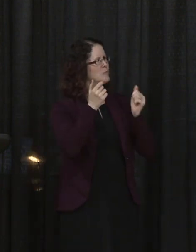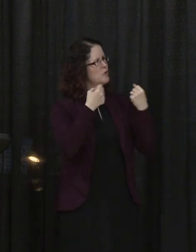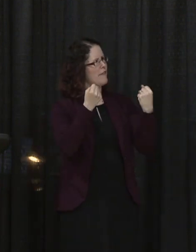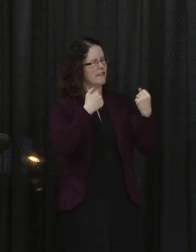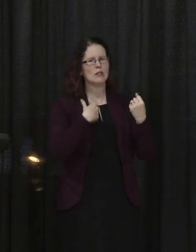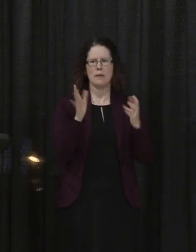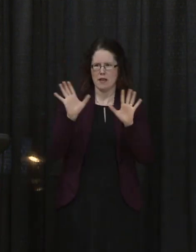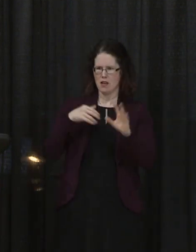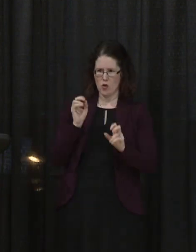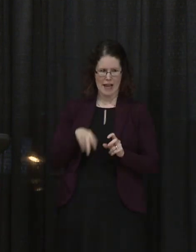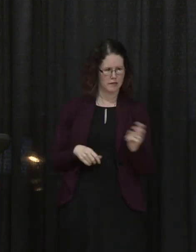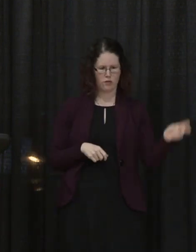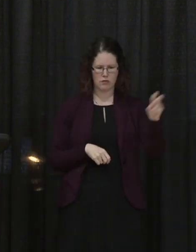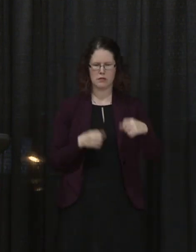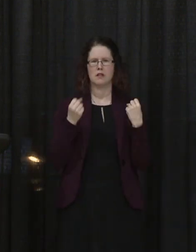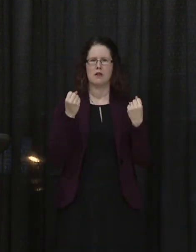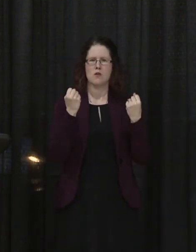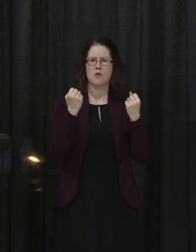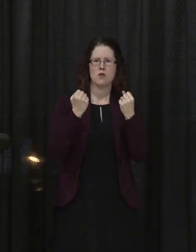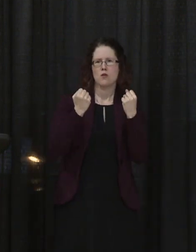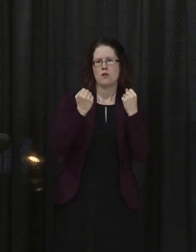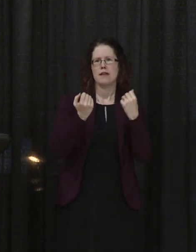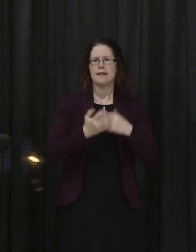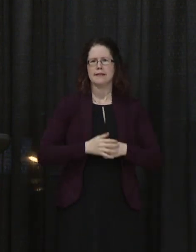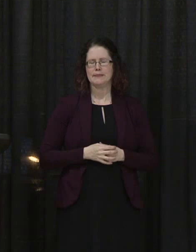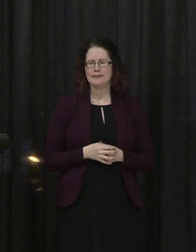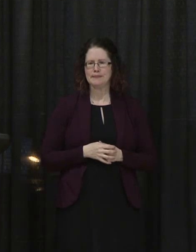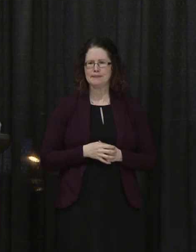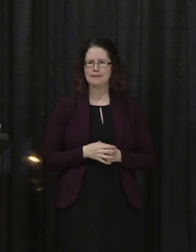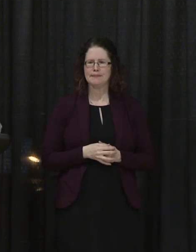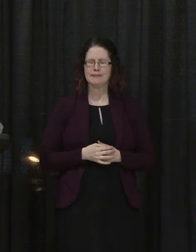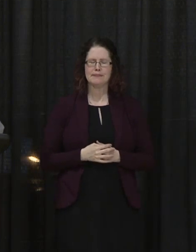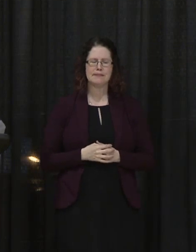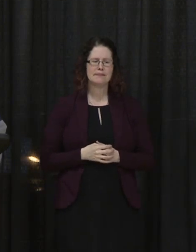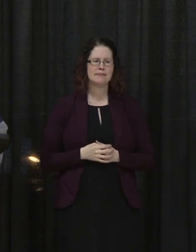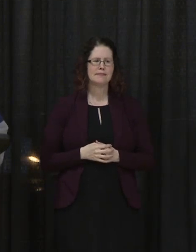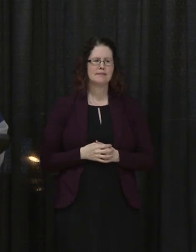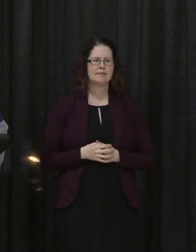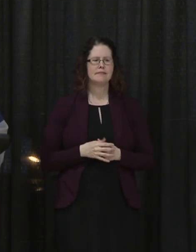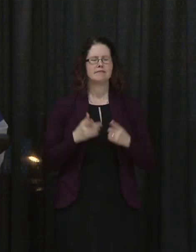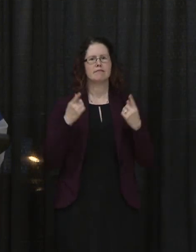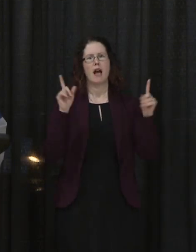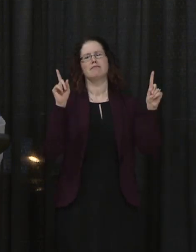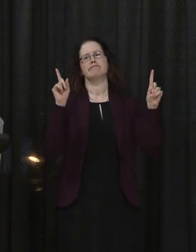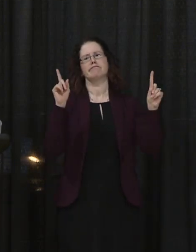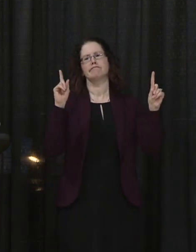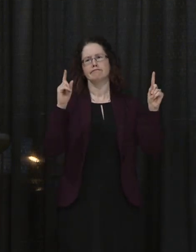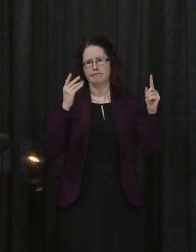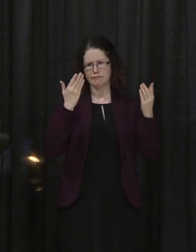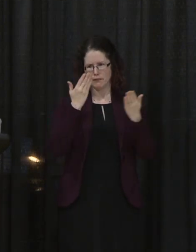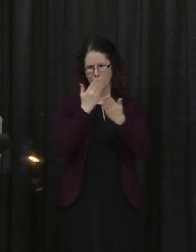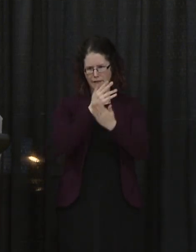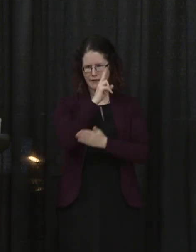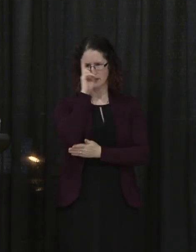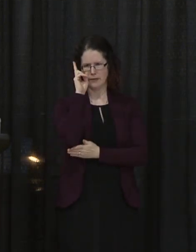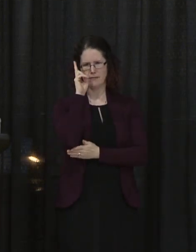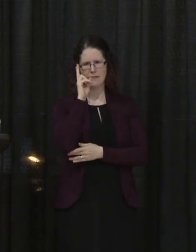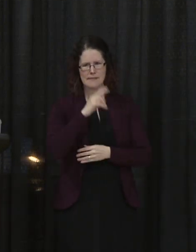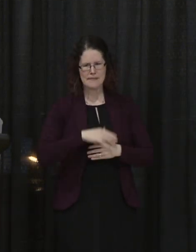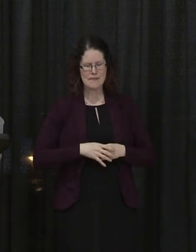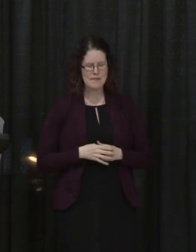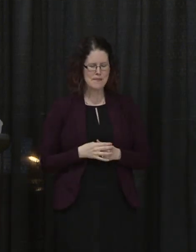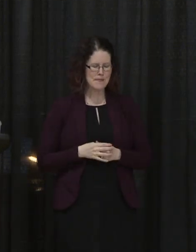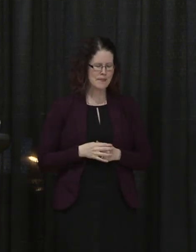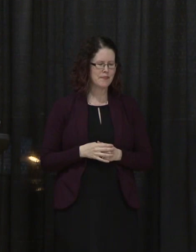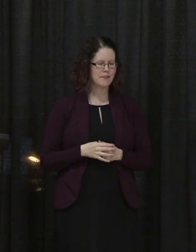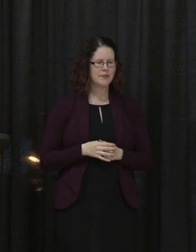get in the driver's seat, and speed down the highway. Well, the great news is we finally made it to the Kentville Hospital. And when I was